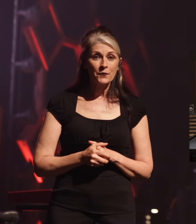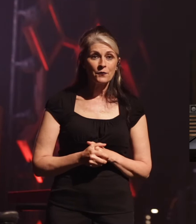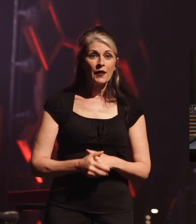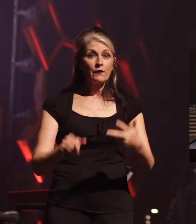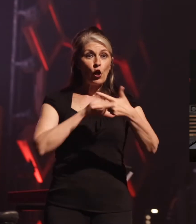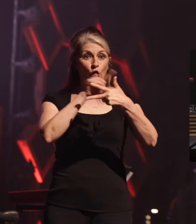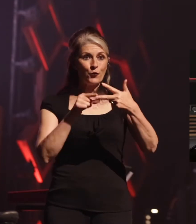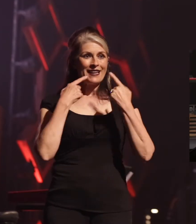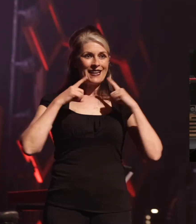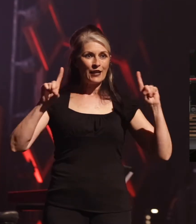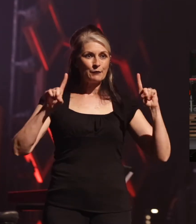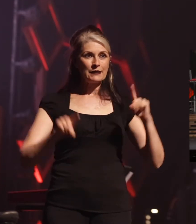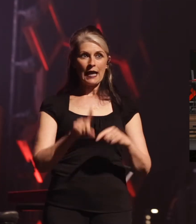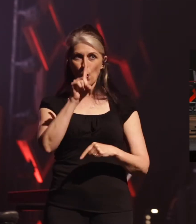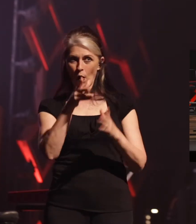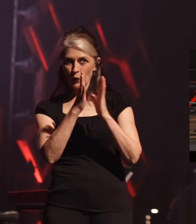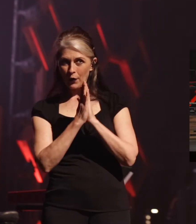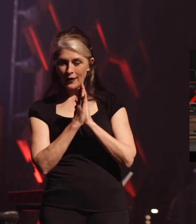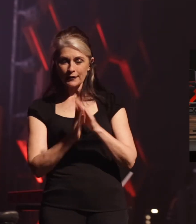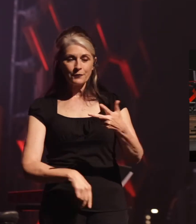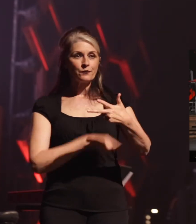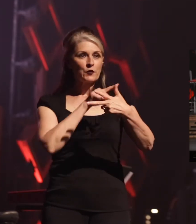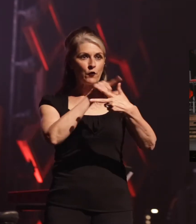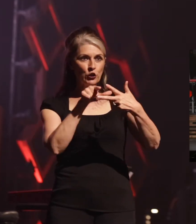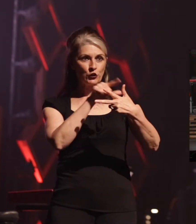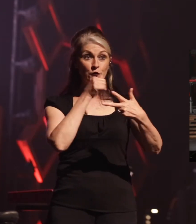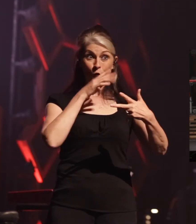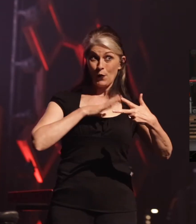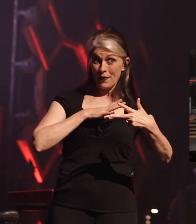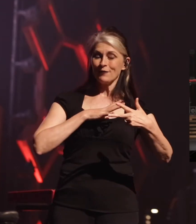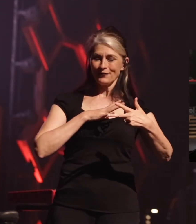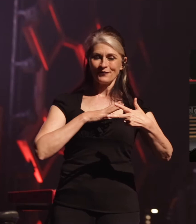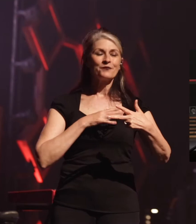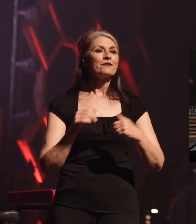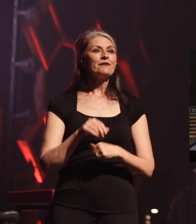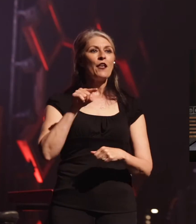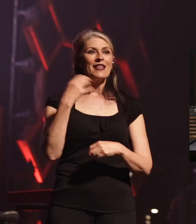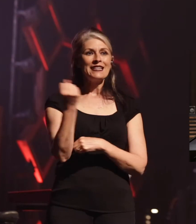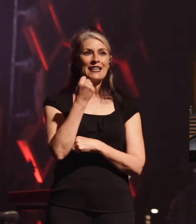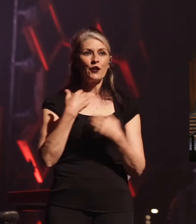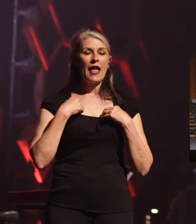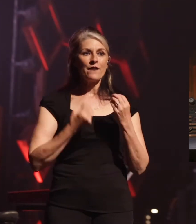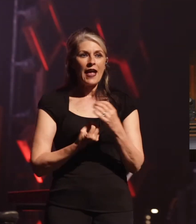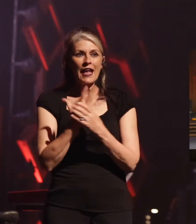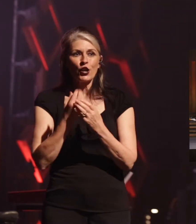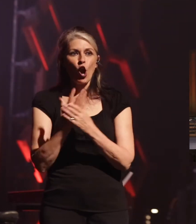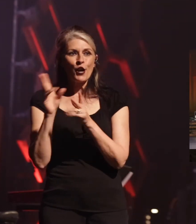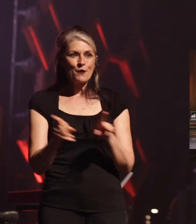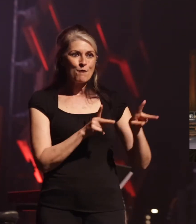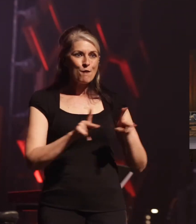announcements and one request. The first two announcements are for the ladies, and this Saturday you have a garden party and